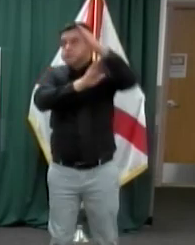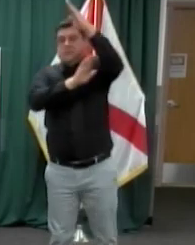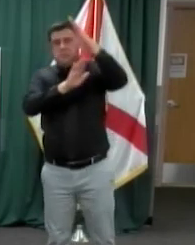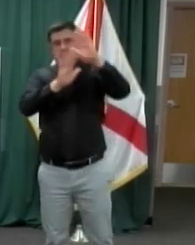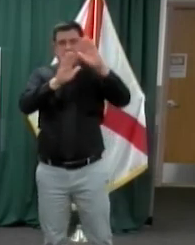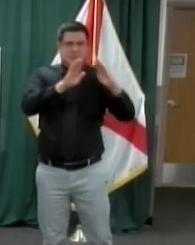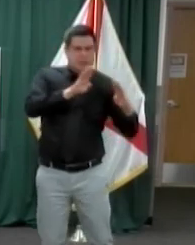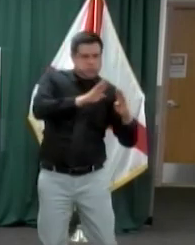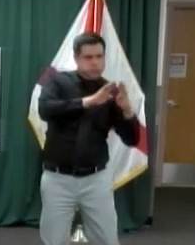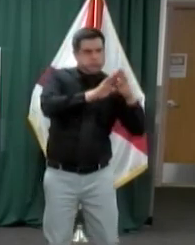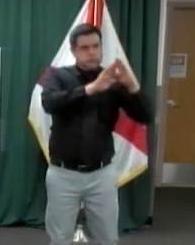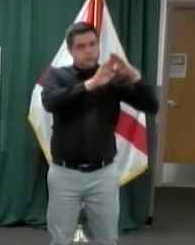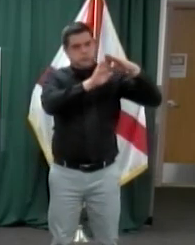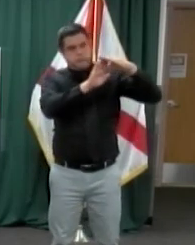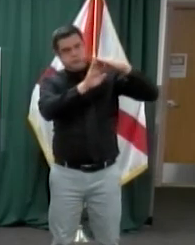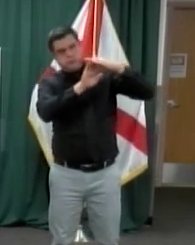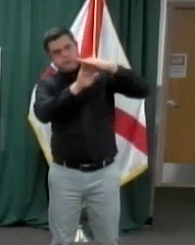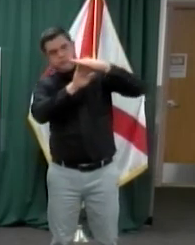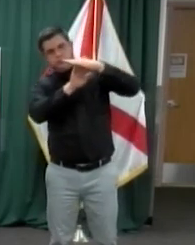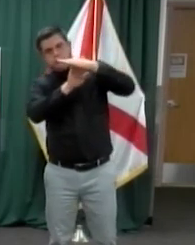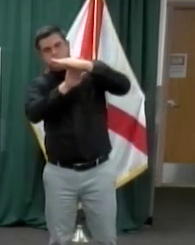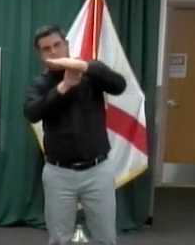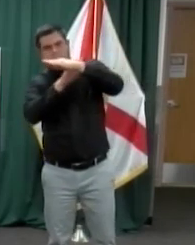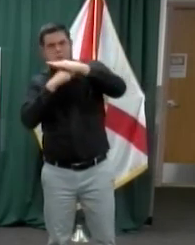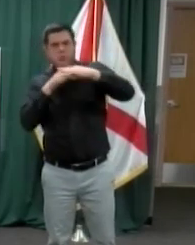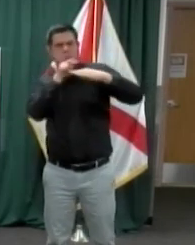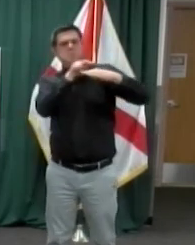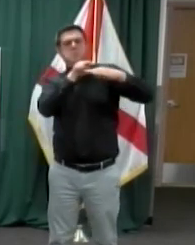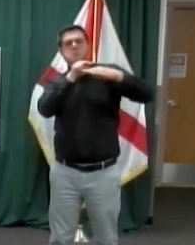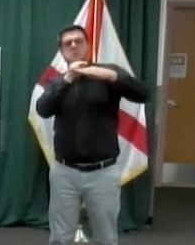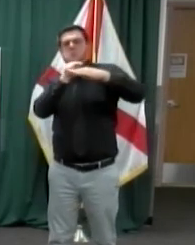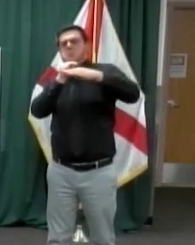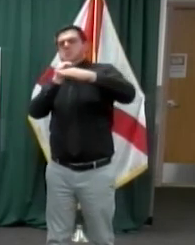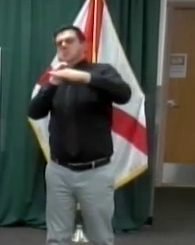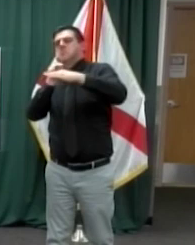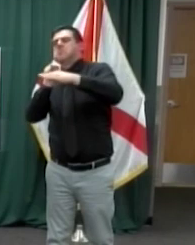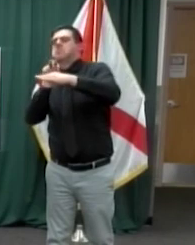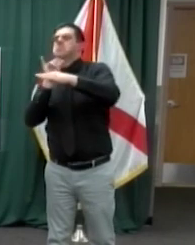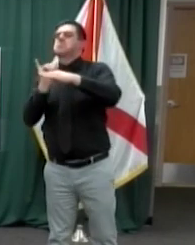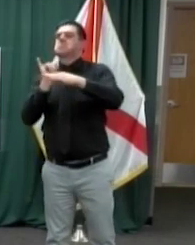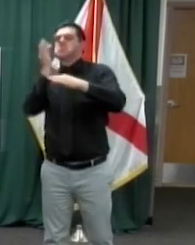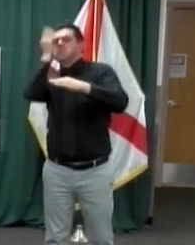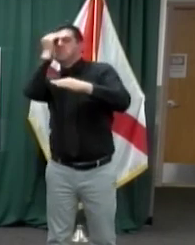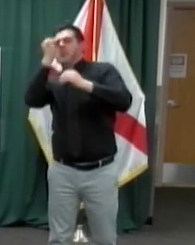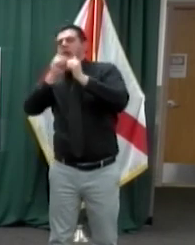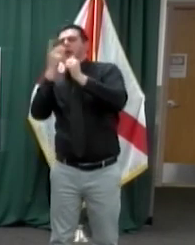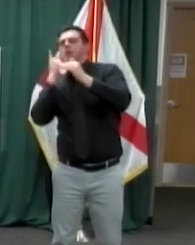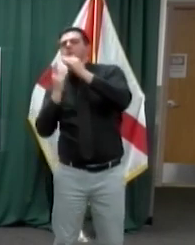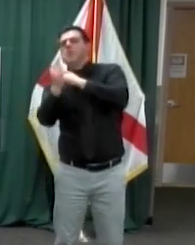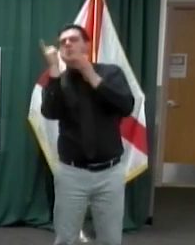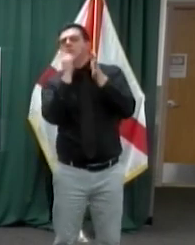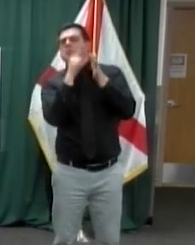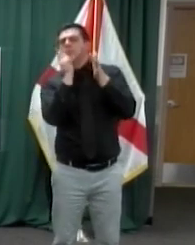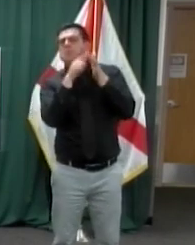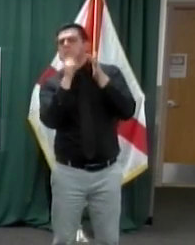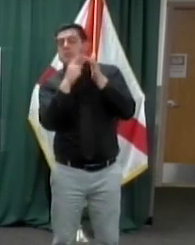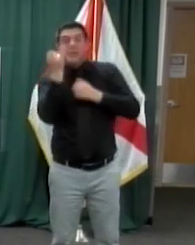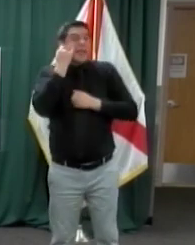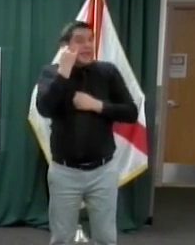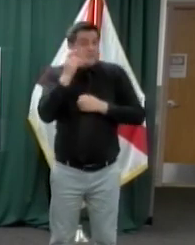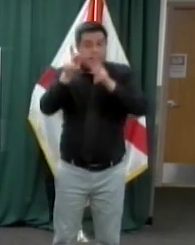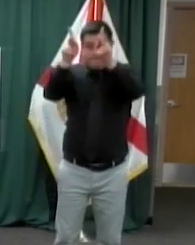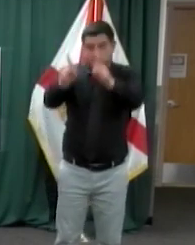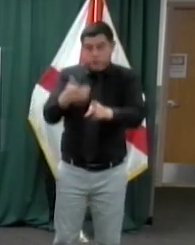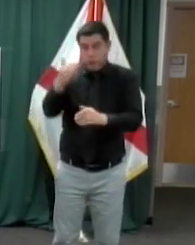in consideration all those parameters, and just because somebody's positive does not necessarily mean they're going to the